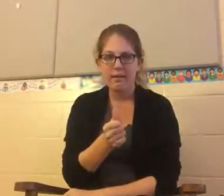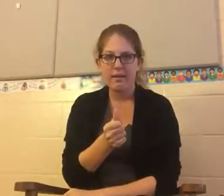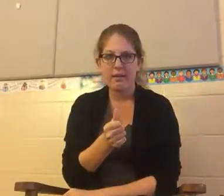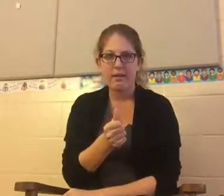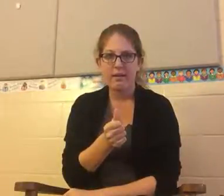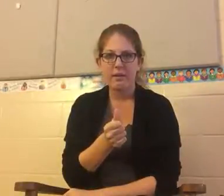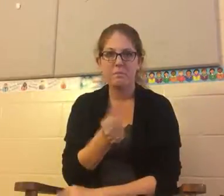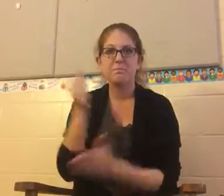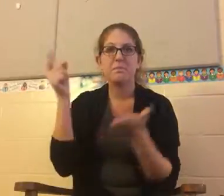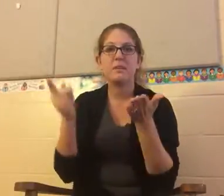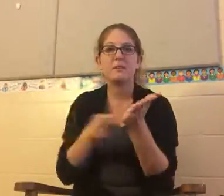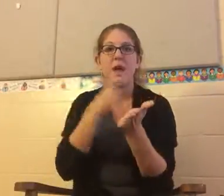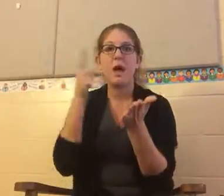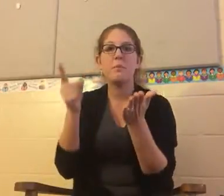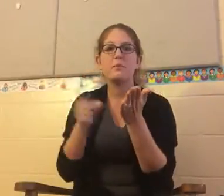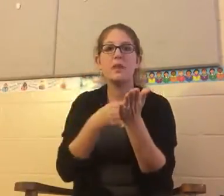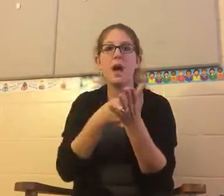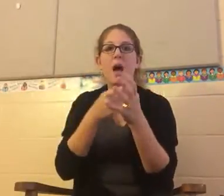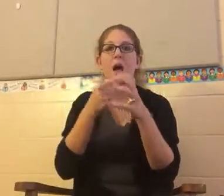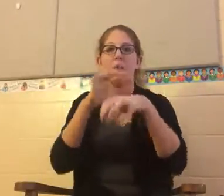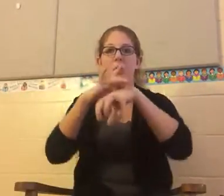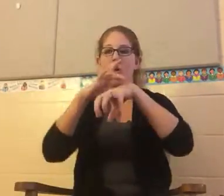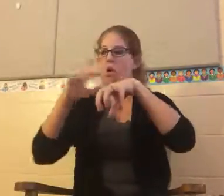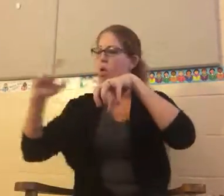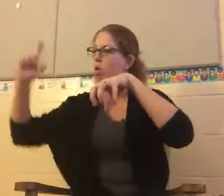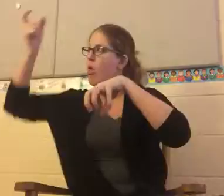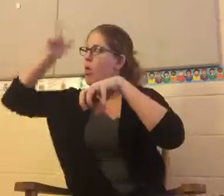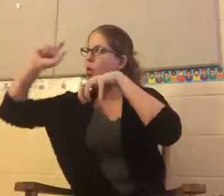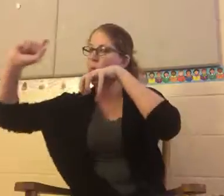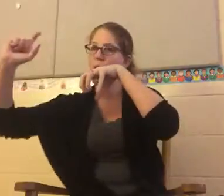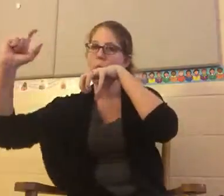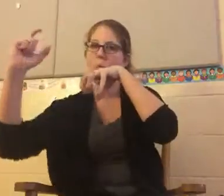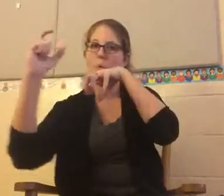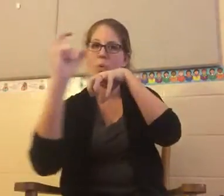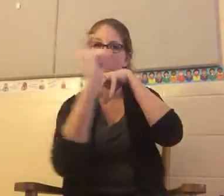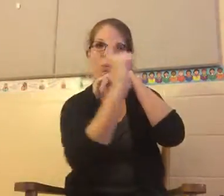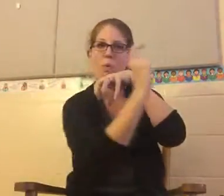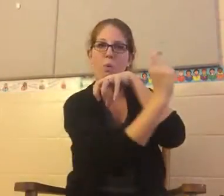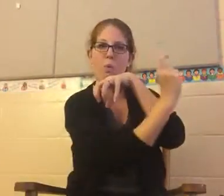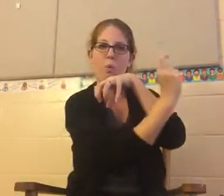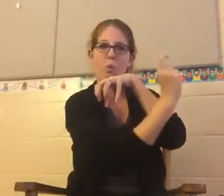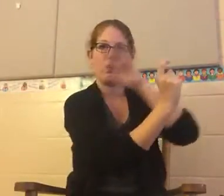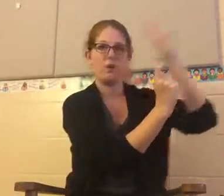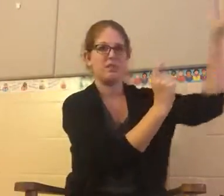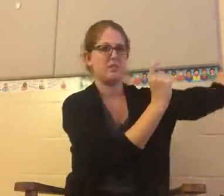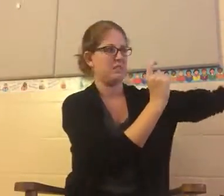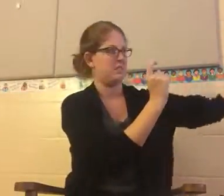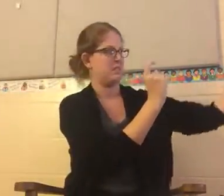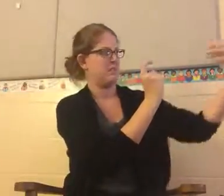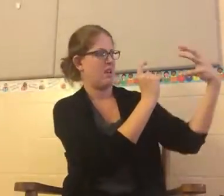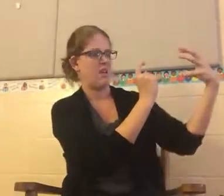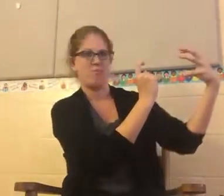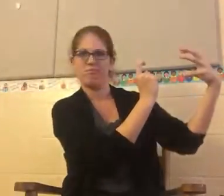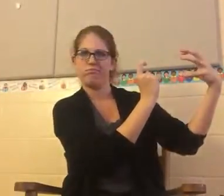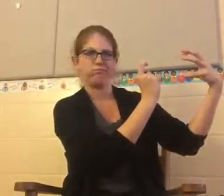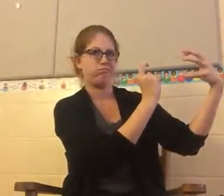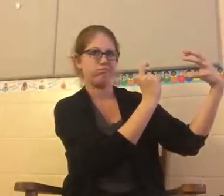Well, sometimes the moon is between the sun and the Earth, and the side of the moon facing the Earth does not reflect any sunlight.